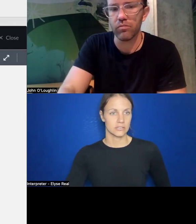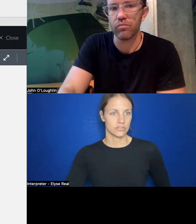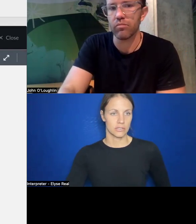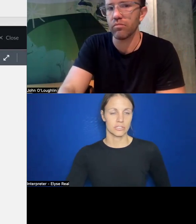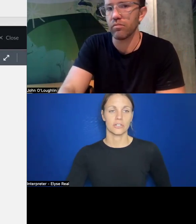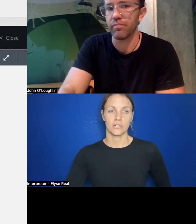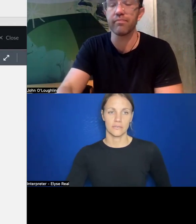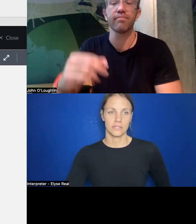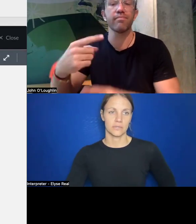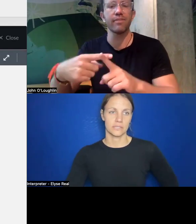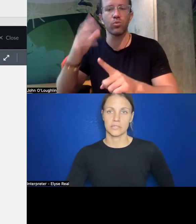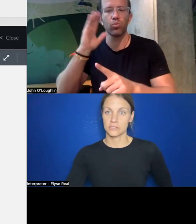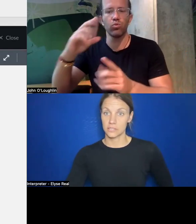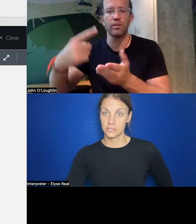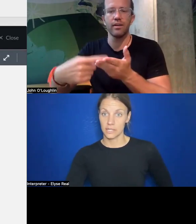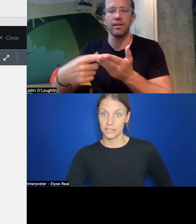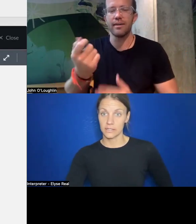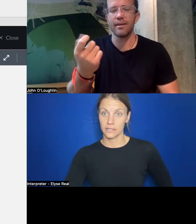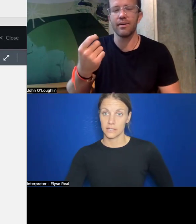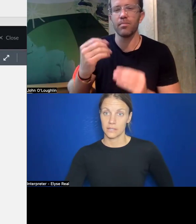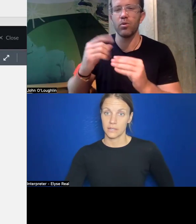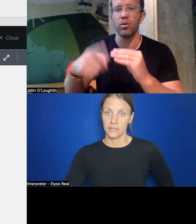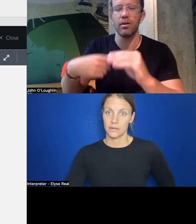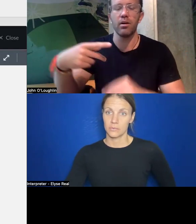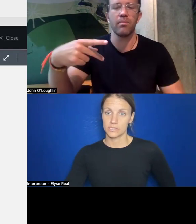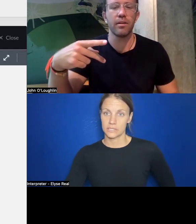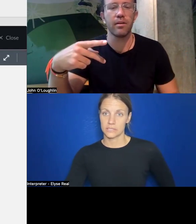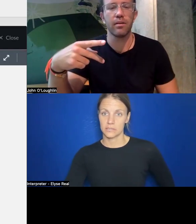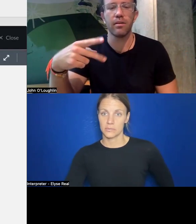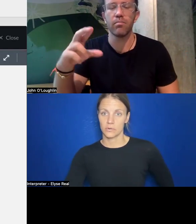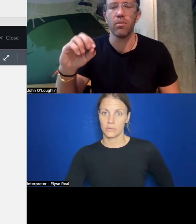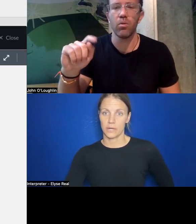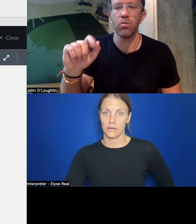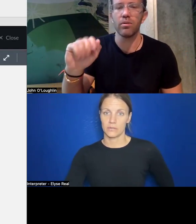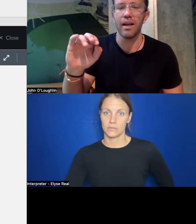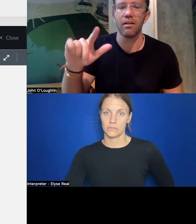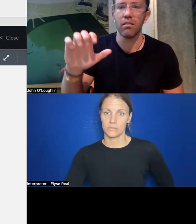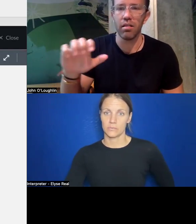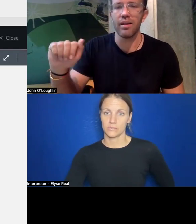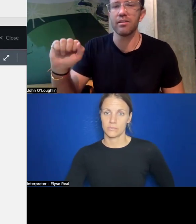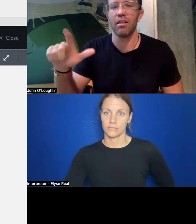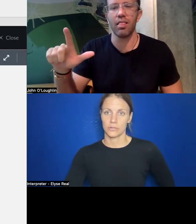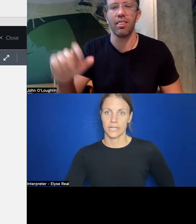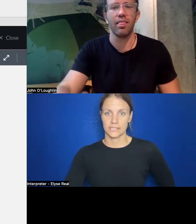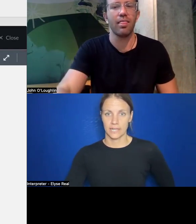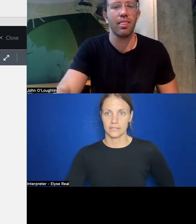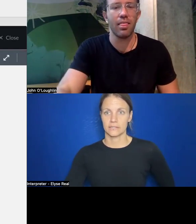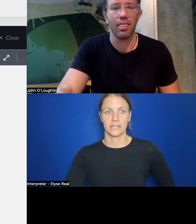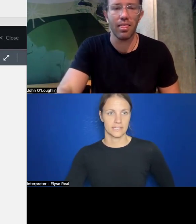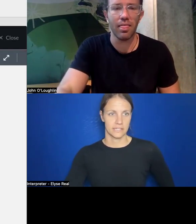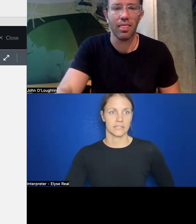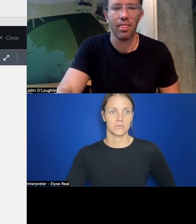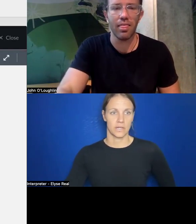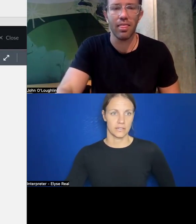That's the structure of what the semester is going to look like. We'll be discussing a little bit more about